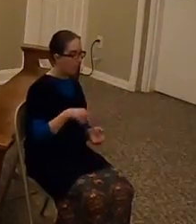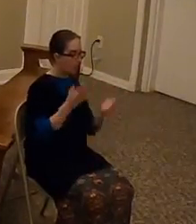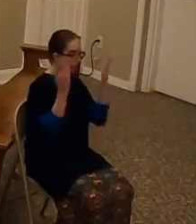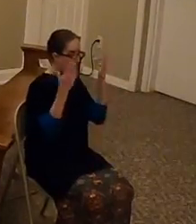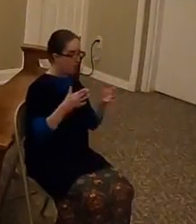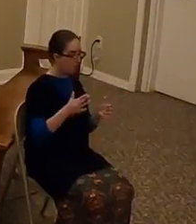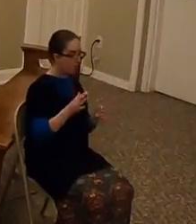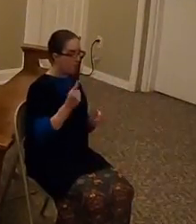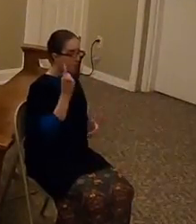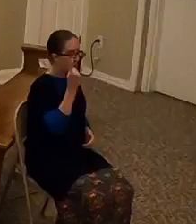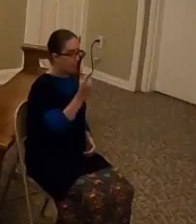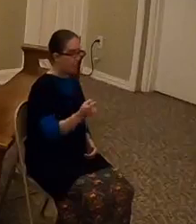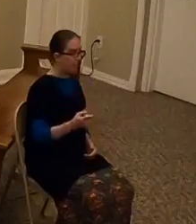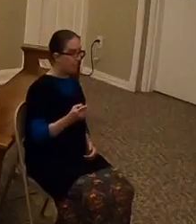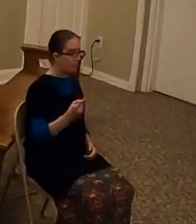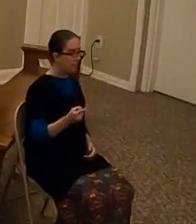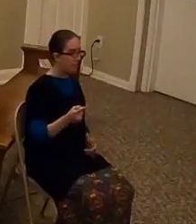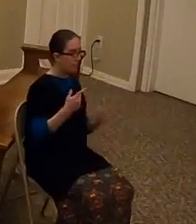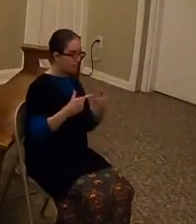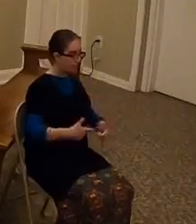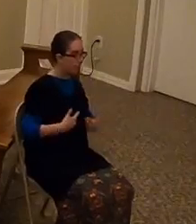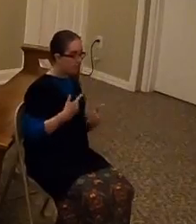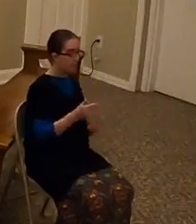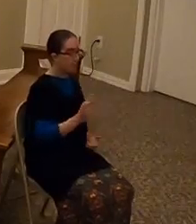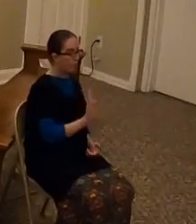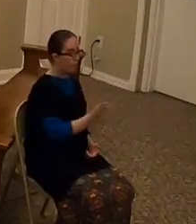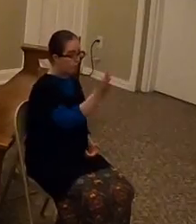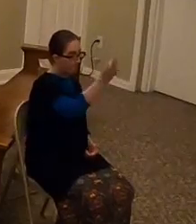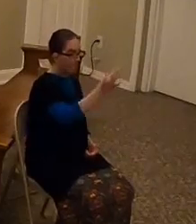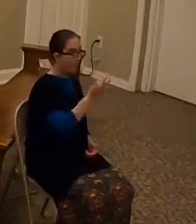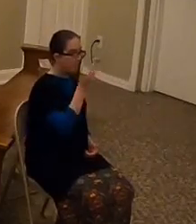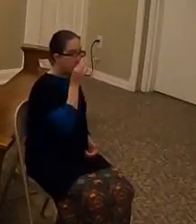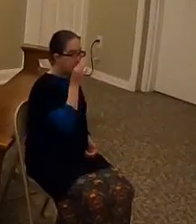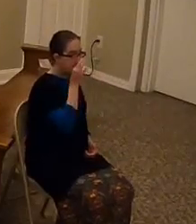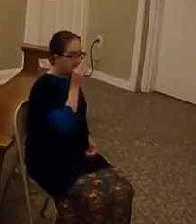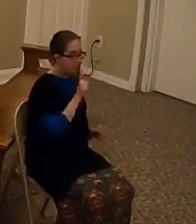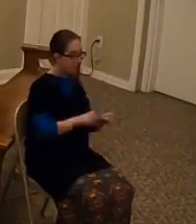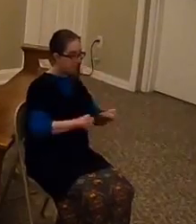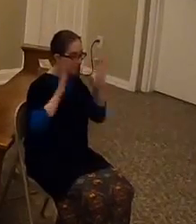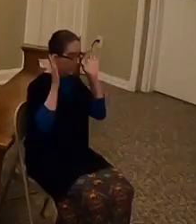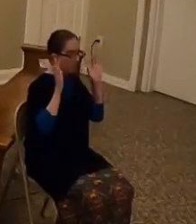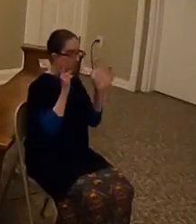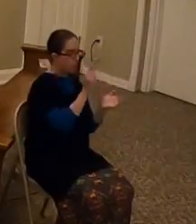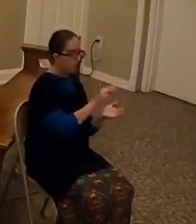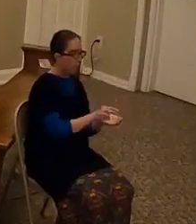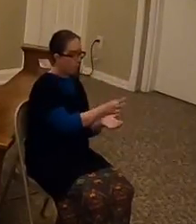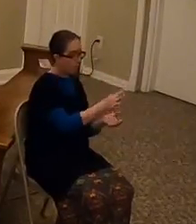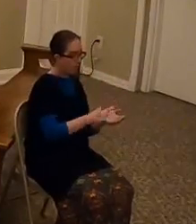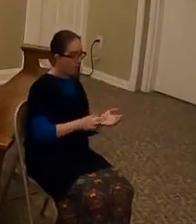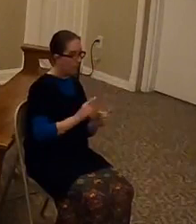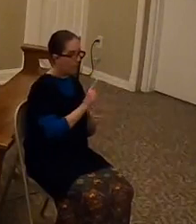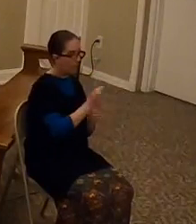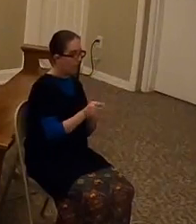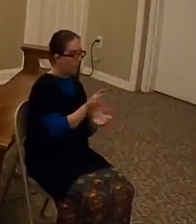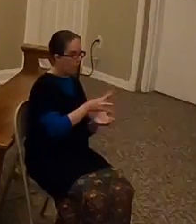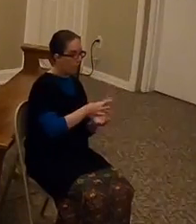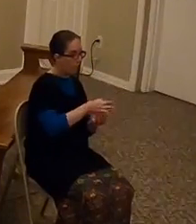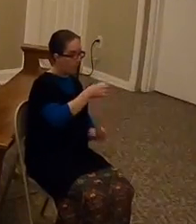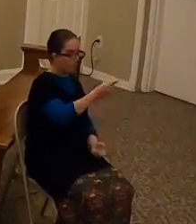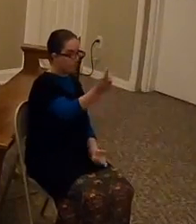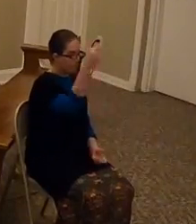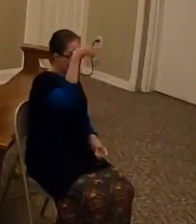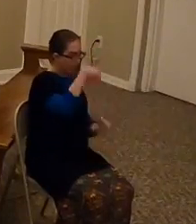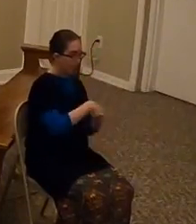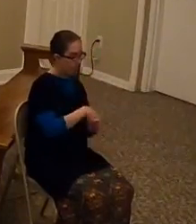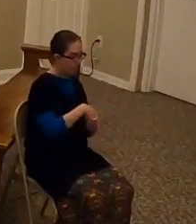end everlasting life. So your fruit now yields holiness. When the Holy Ghost comes